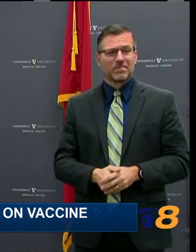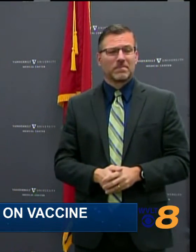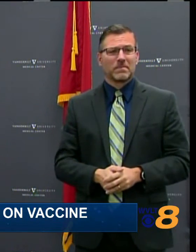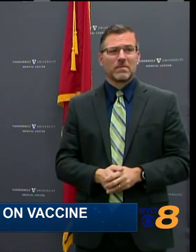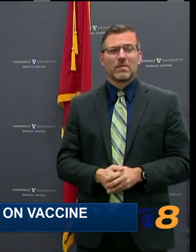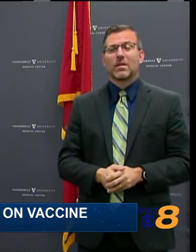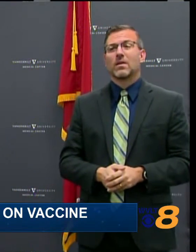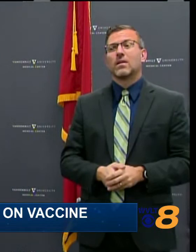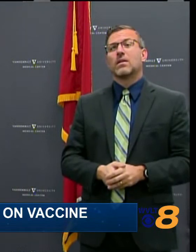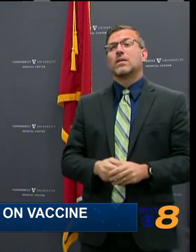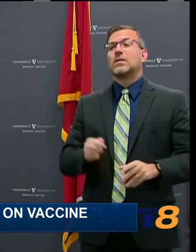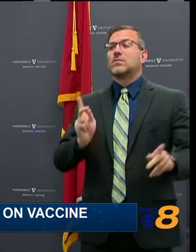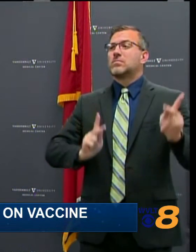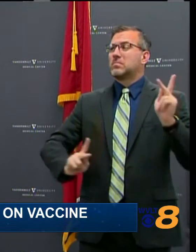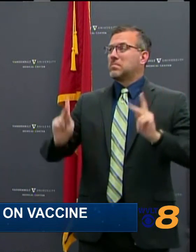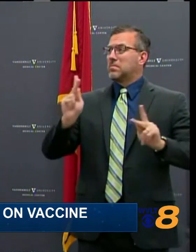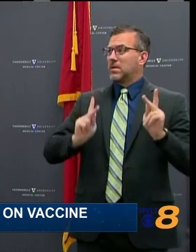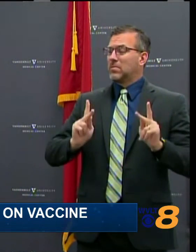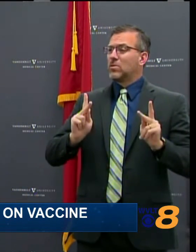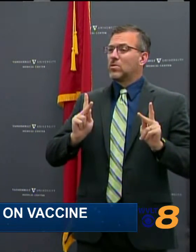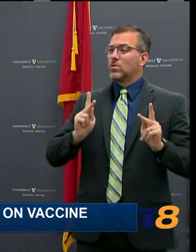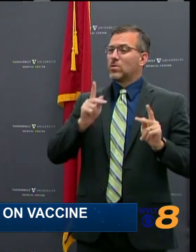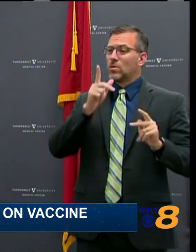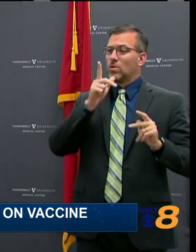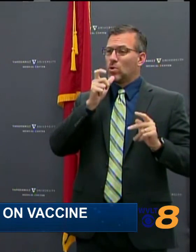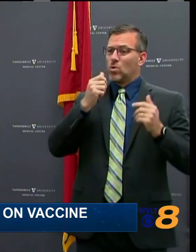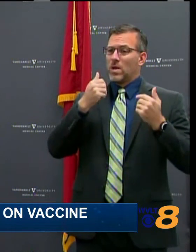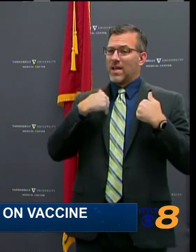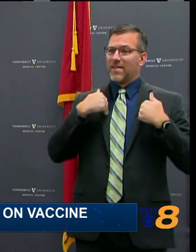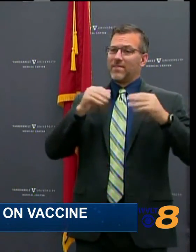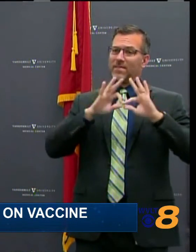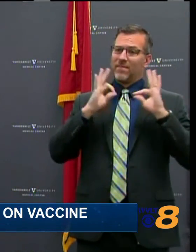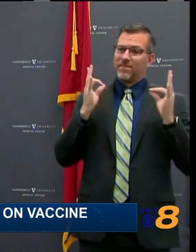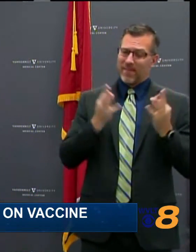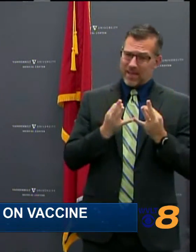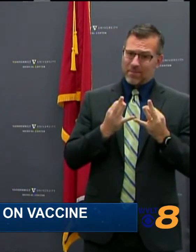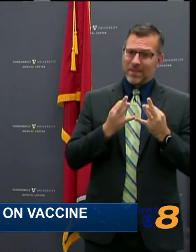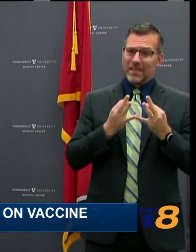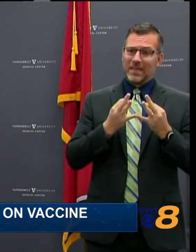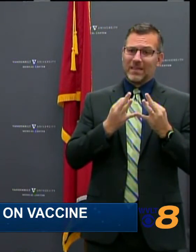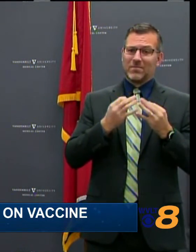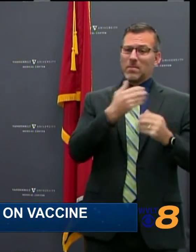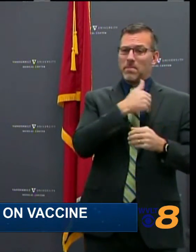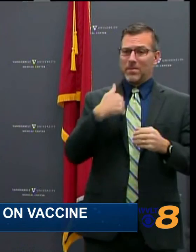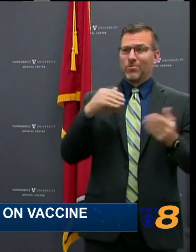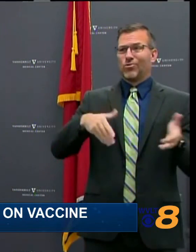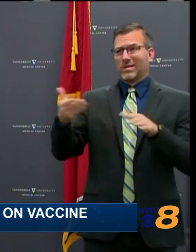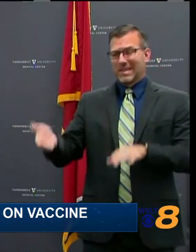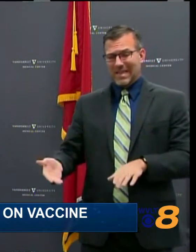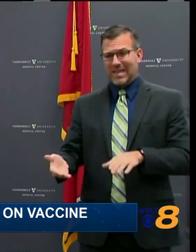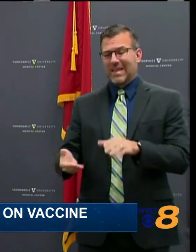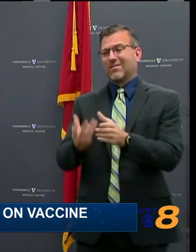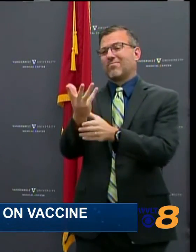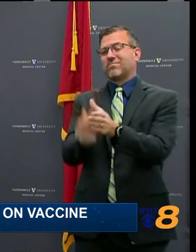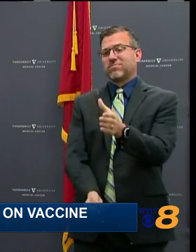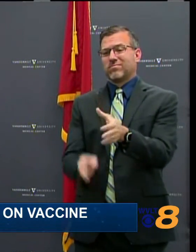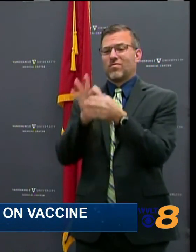For the families of the over 5,000 people in this state who have lost their lives to COVID, that too is a very